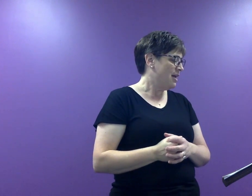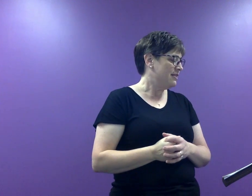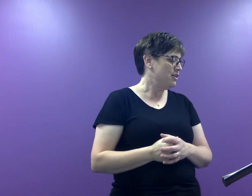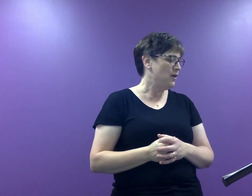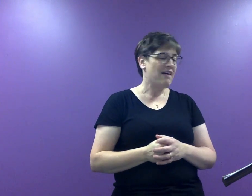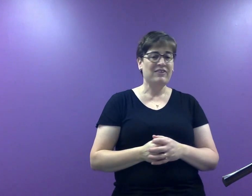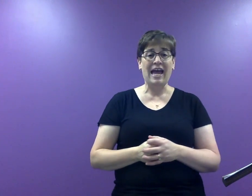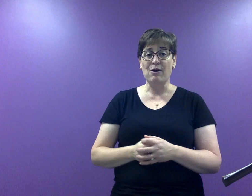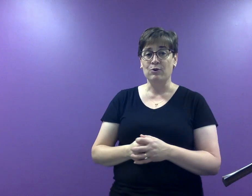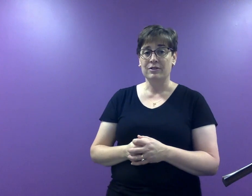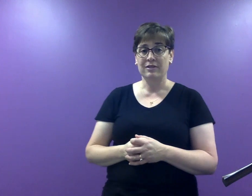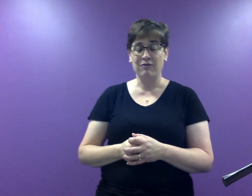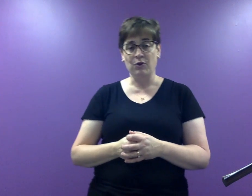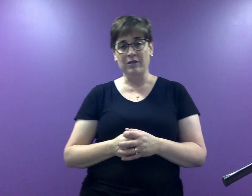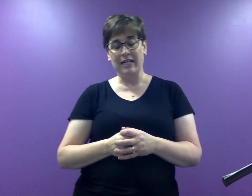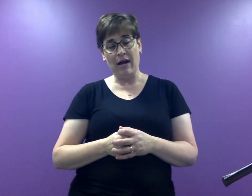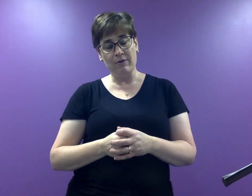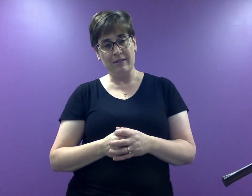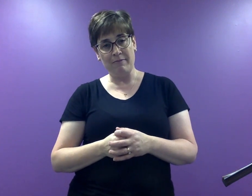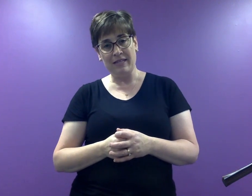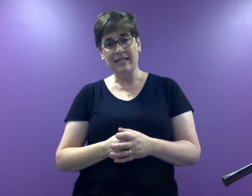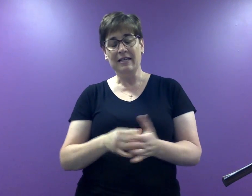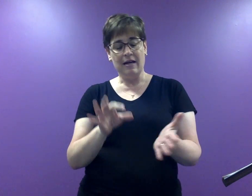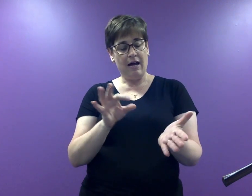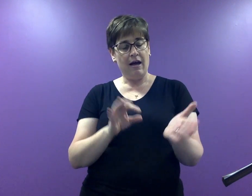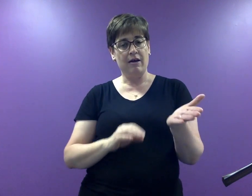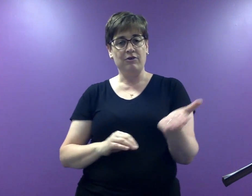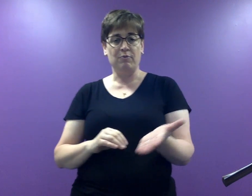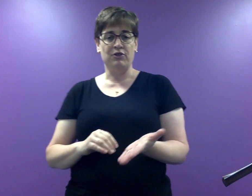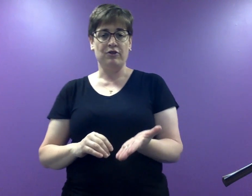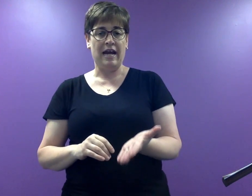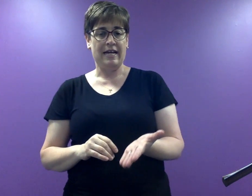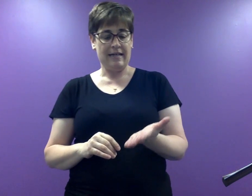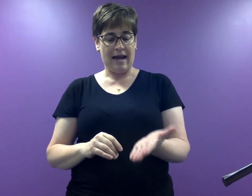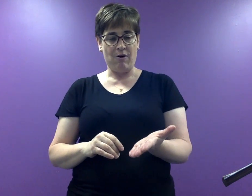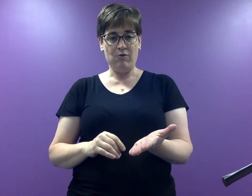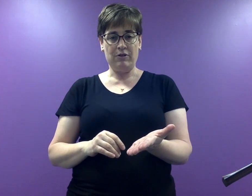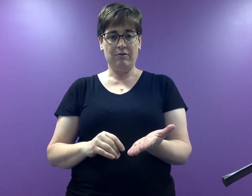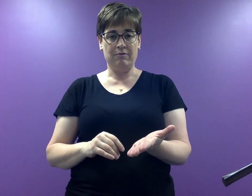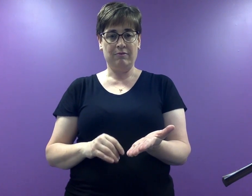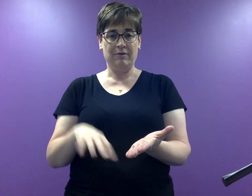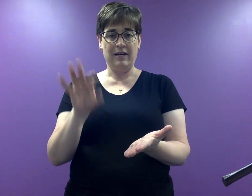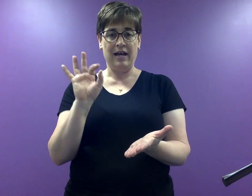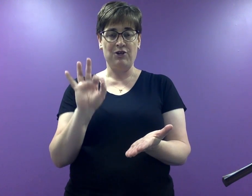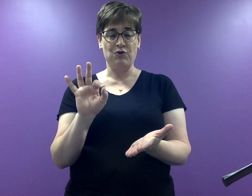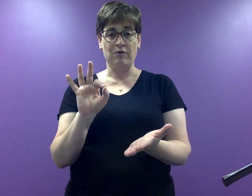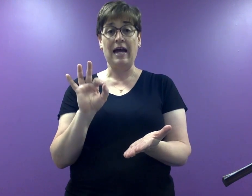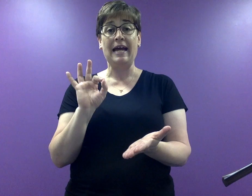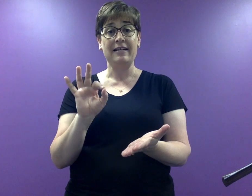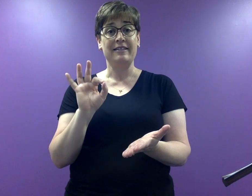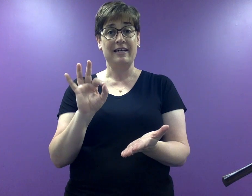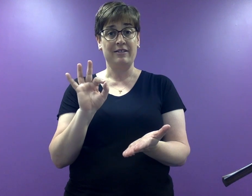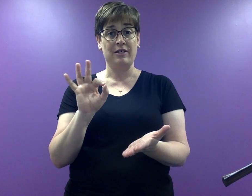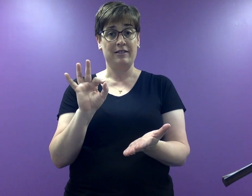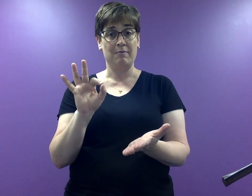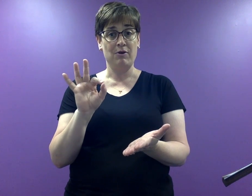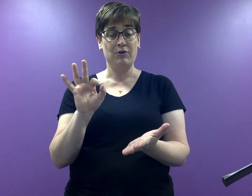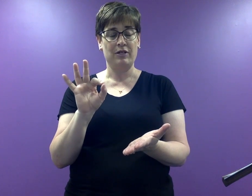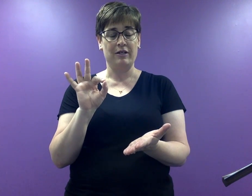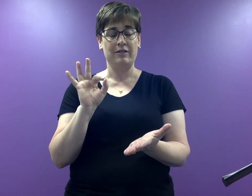Then you have count. If you're going to count something, you put your hand out, and your hand that does the motion, does